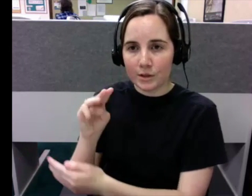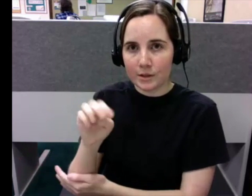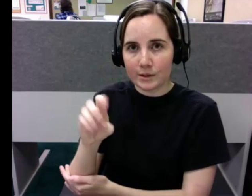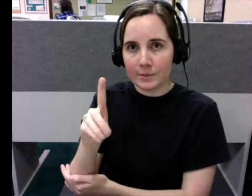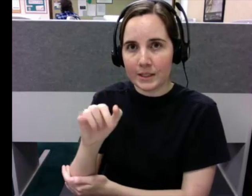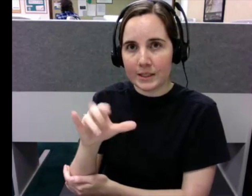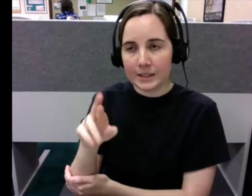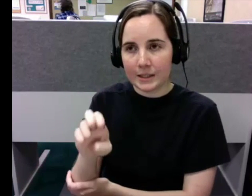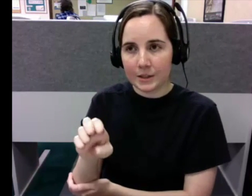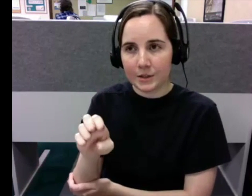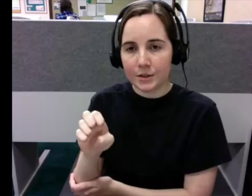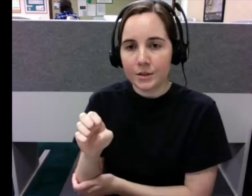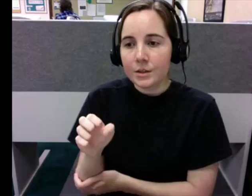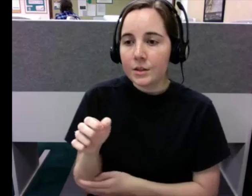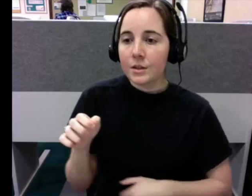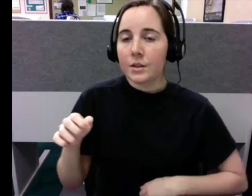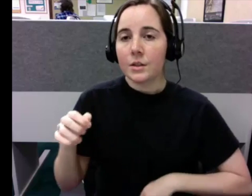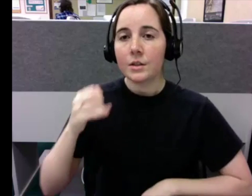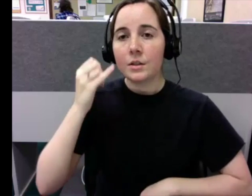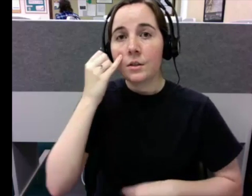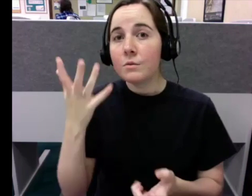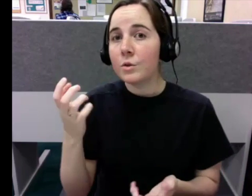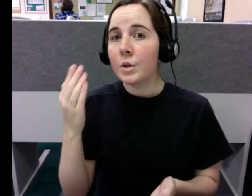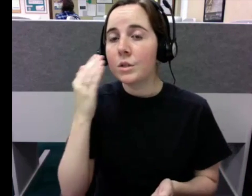or medical assistance Medicaid office.